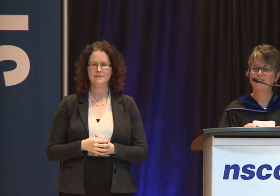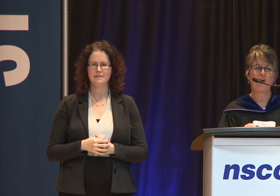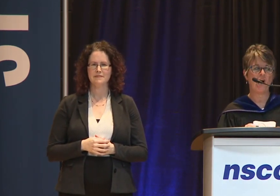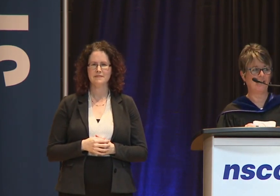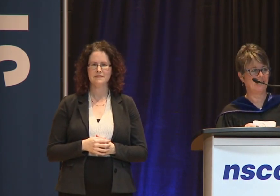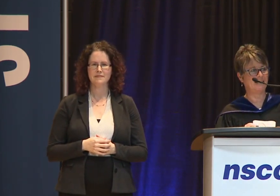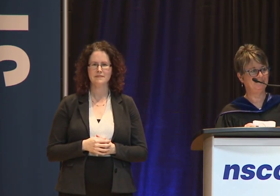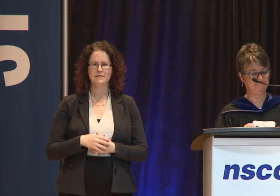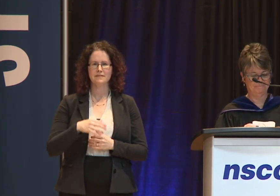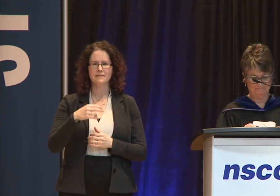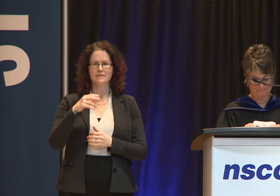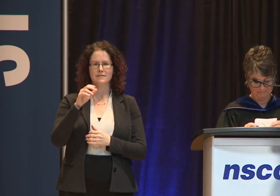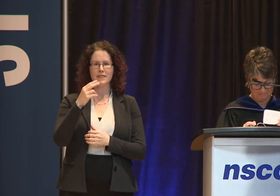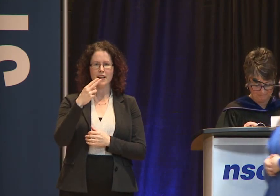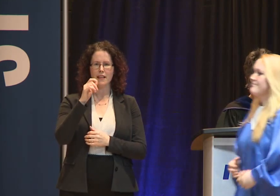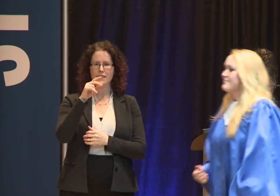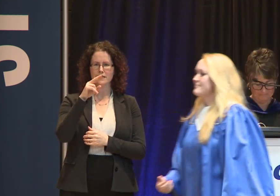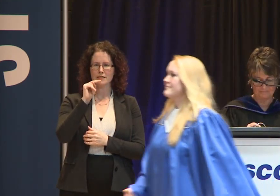Ellen Collicutt.